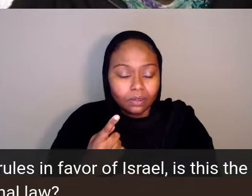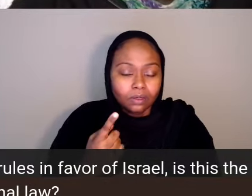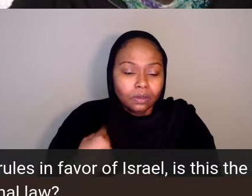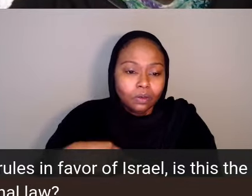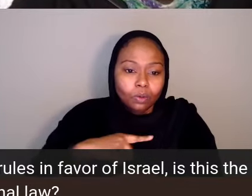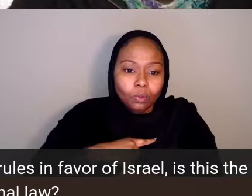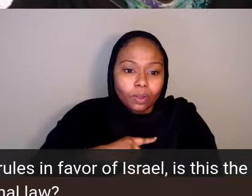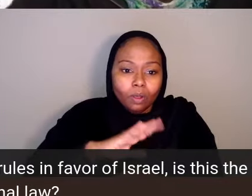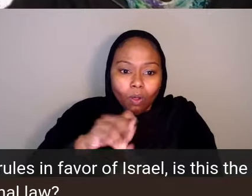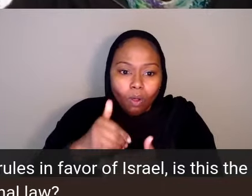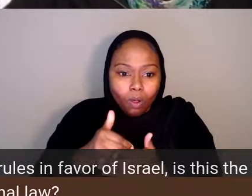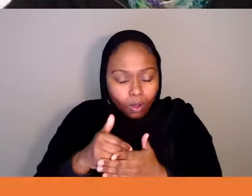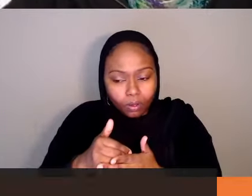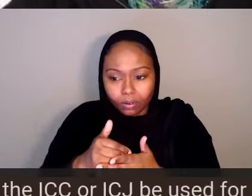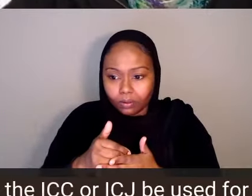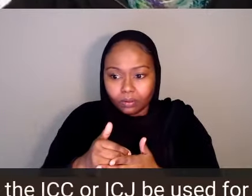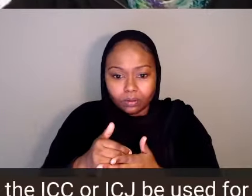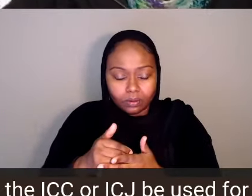Palestinians.